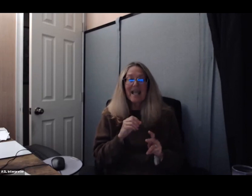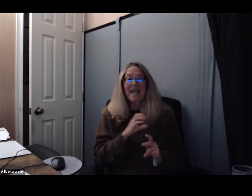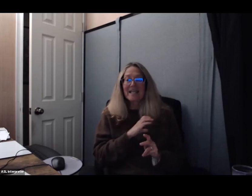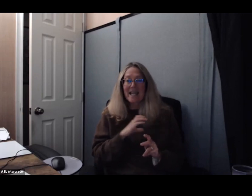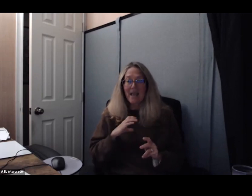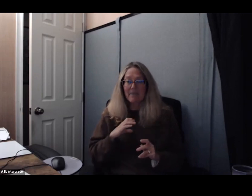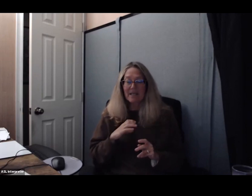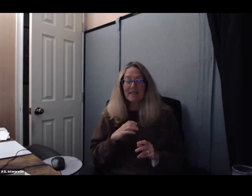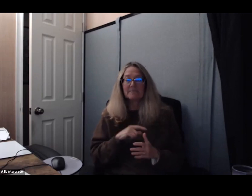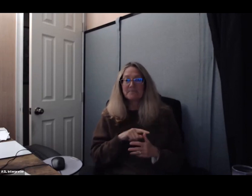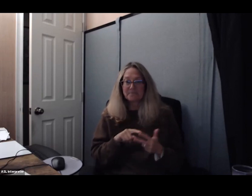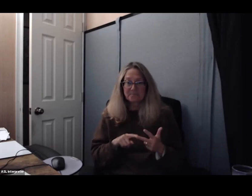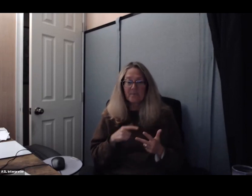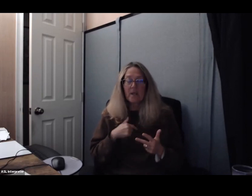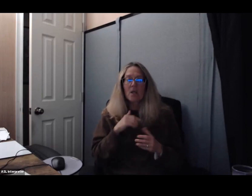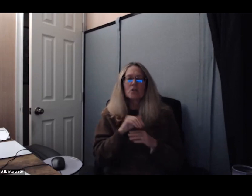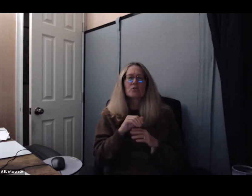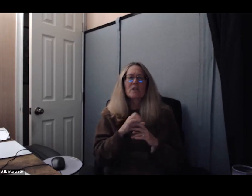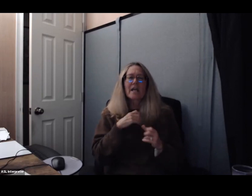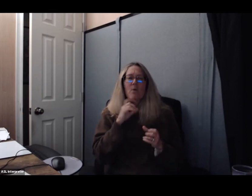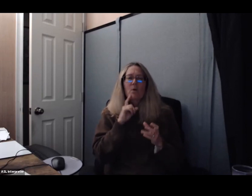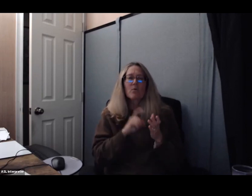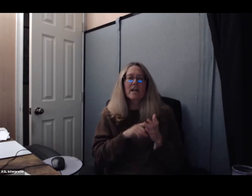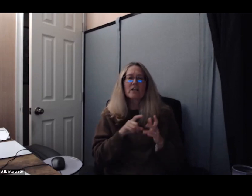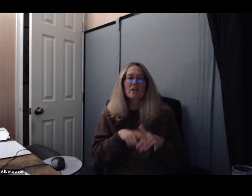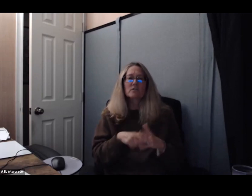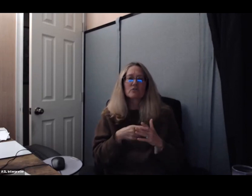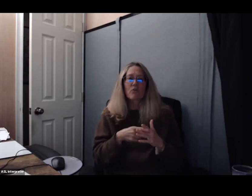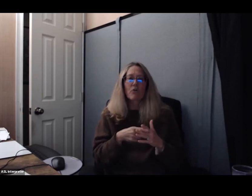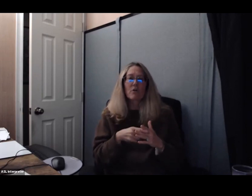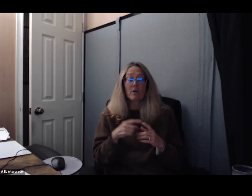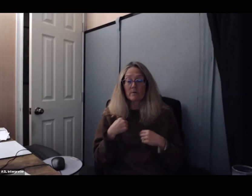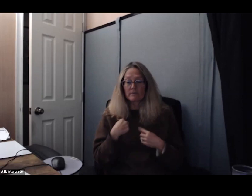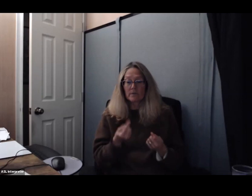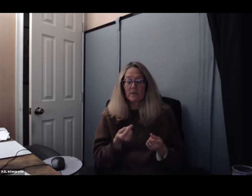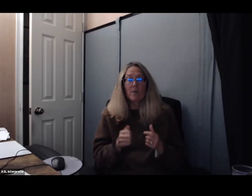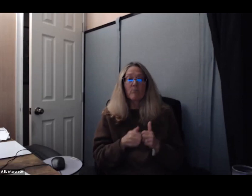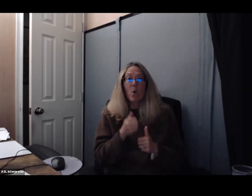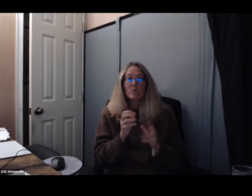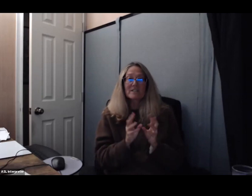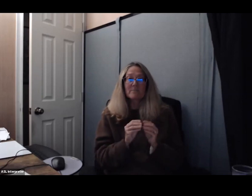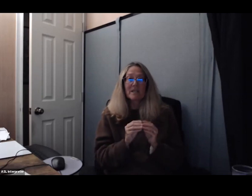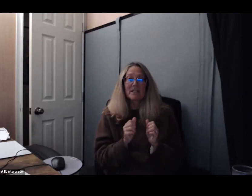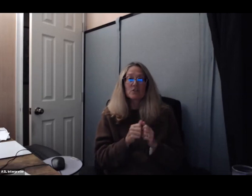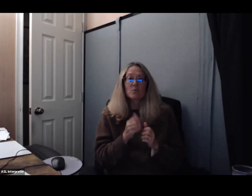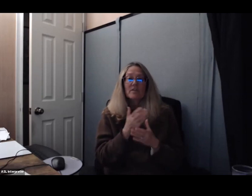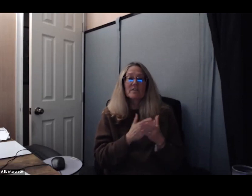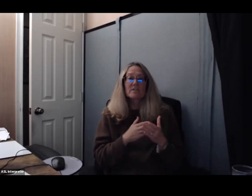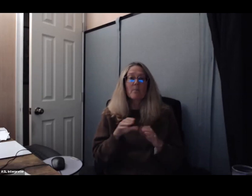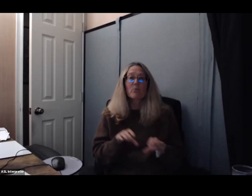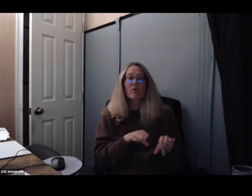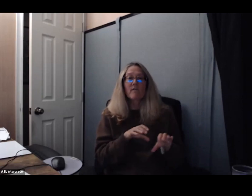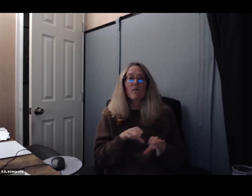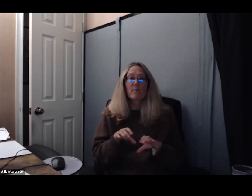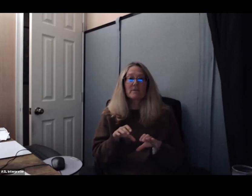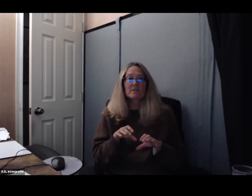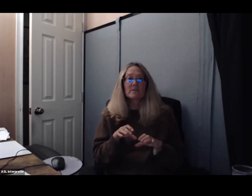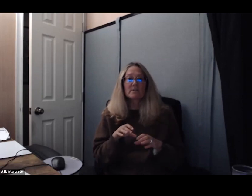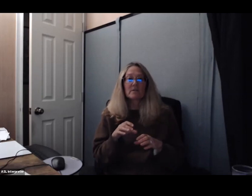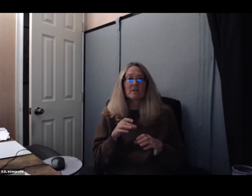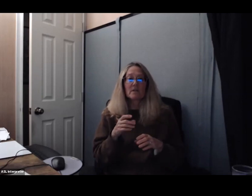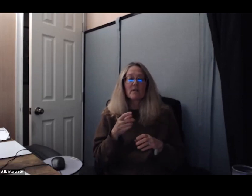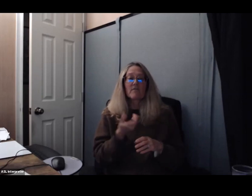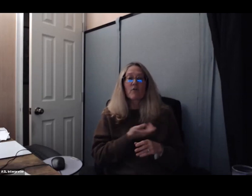cabinet. Tonight, I want to recognize and start off, as we have done most of our meetings, with some performance, art